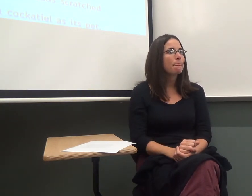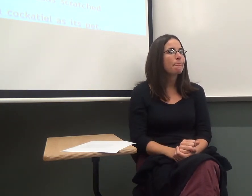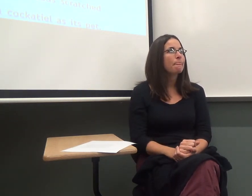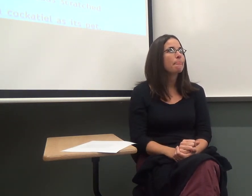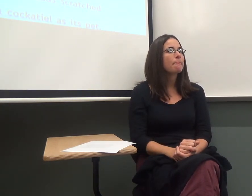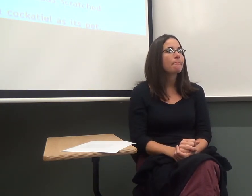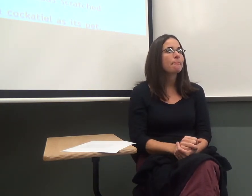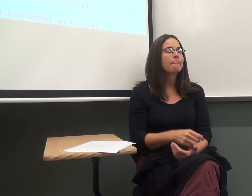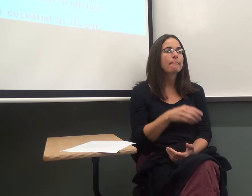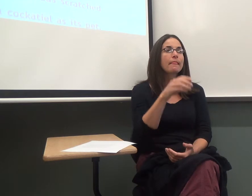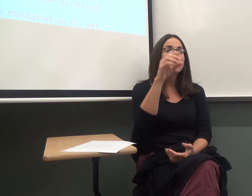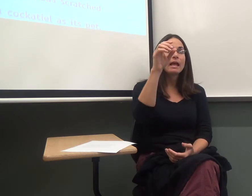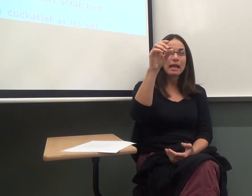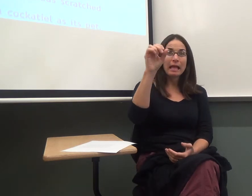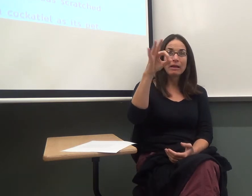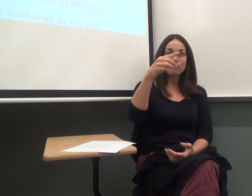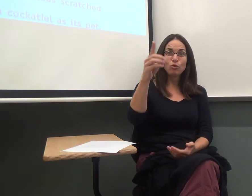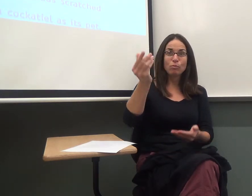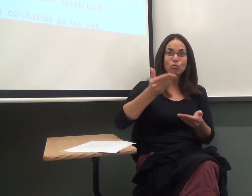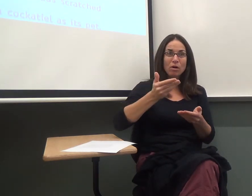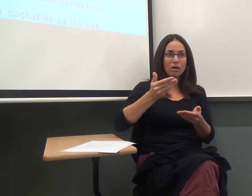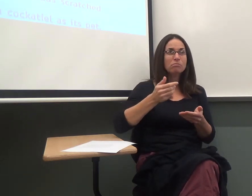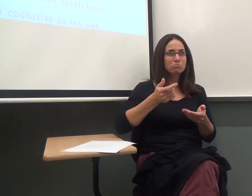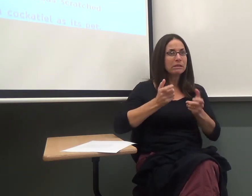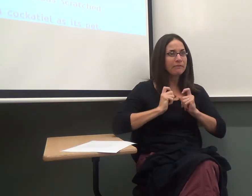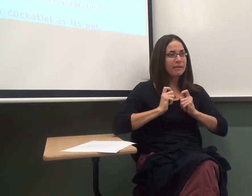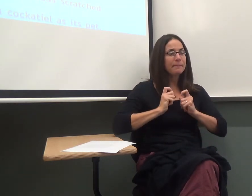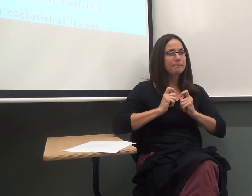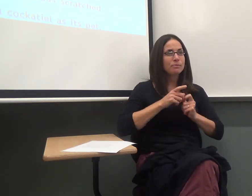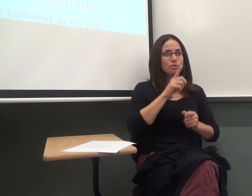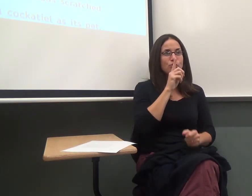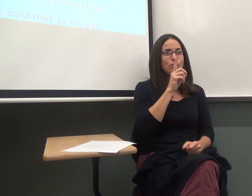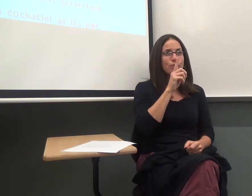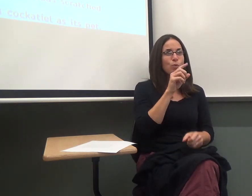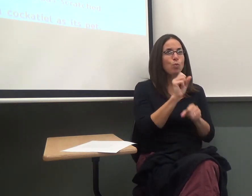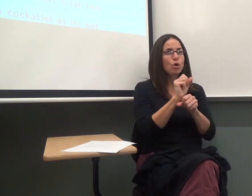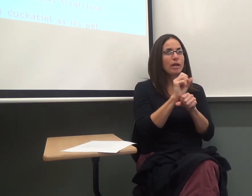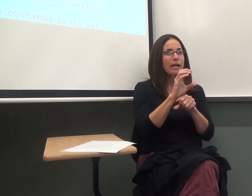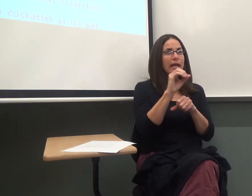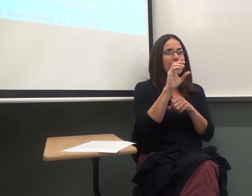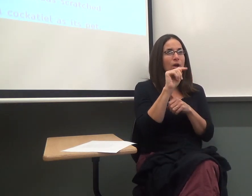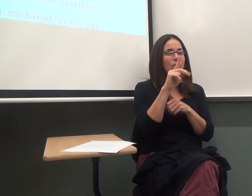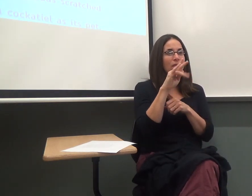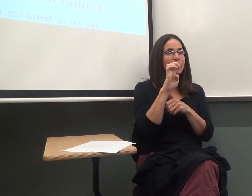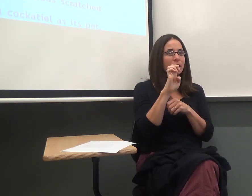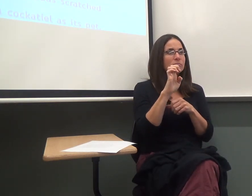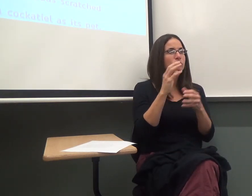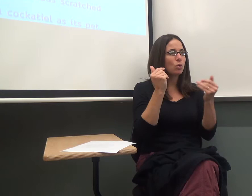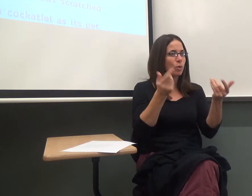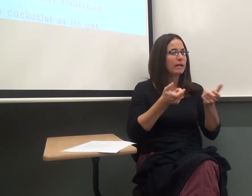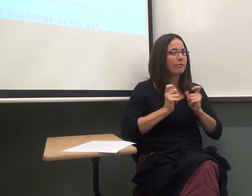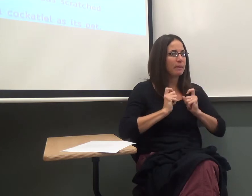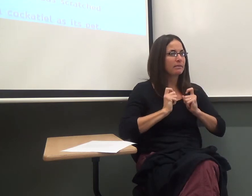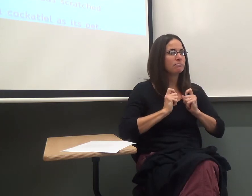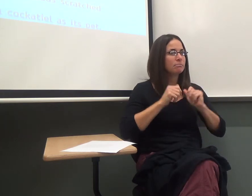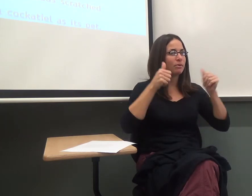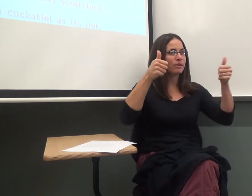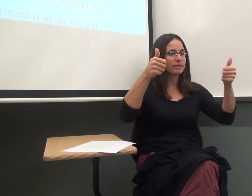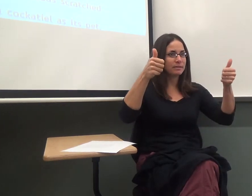Yes, if you have these, I will take them. Working outlines. Perfect. Okay. If you have the homework